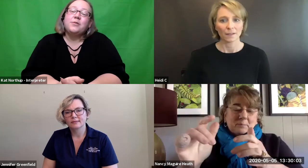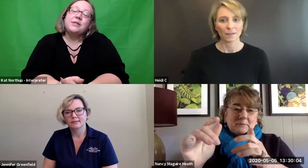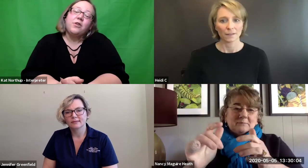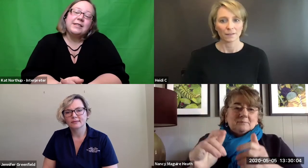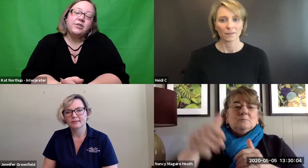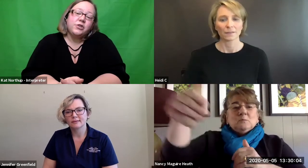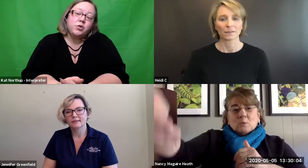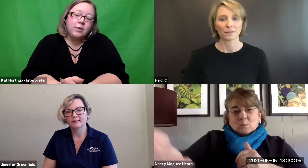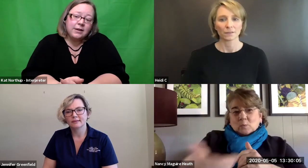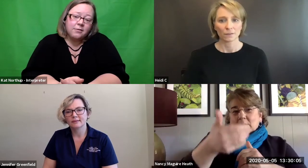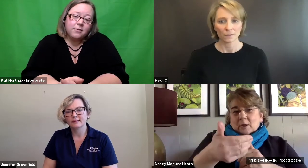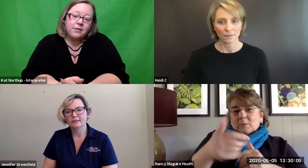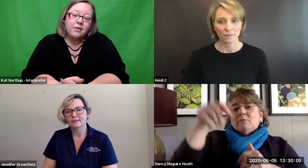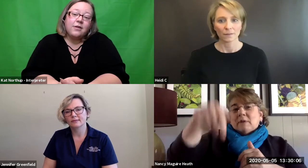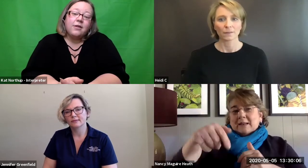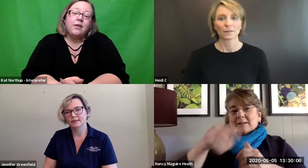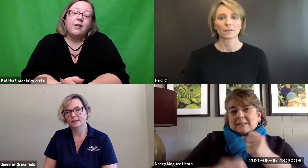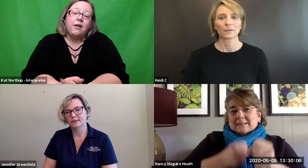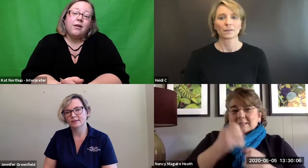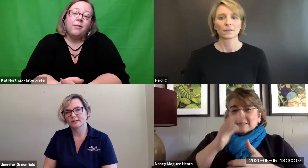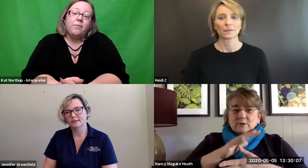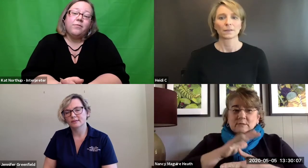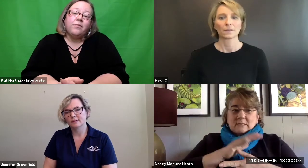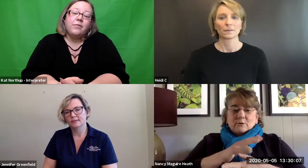In terms of our senior trip,